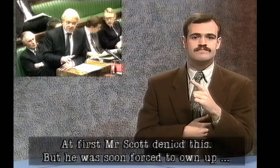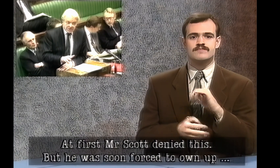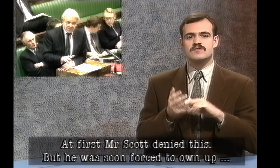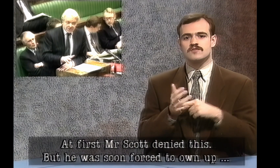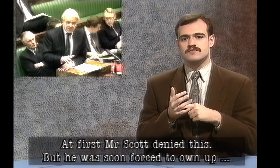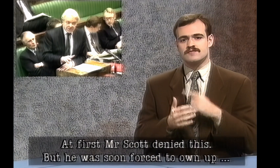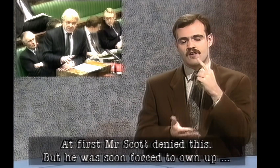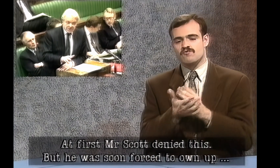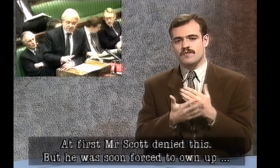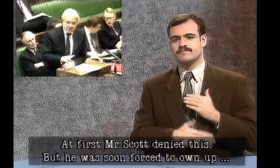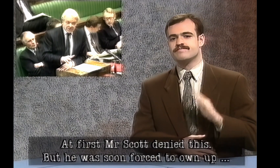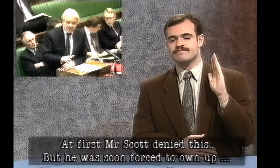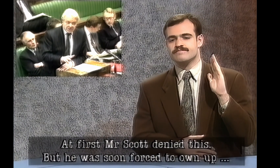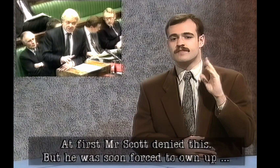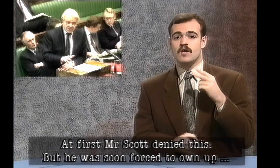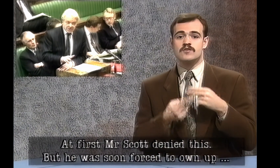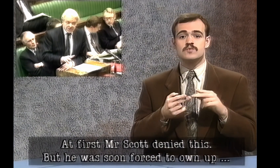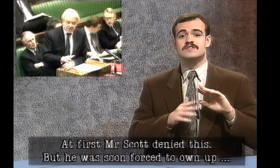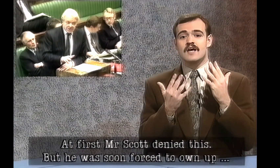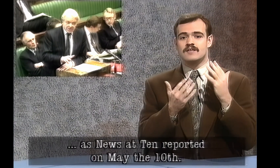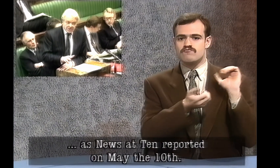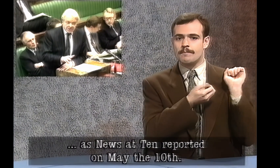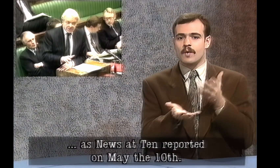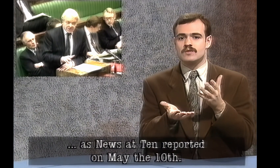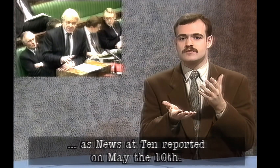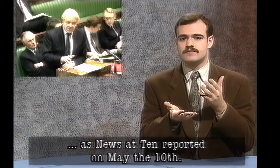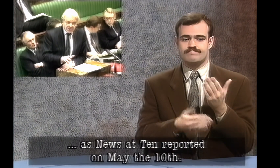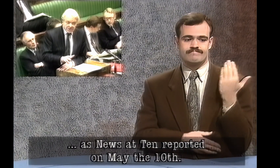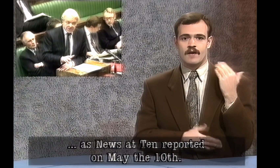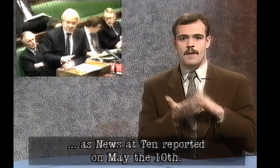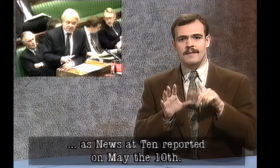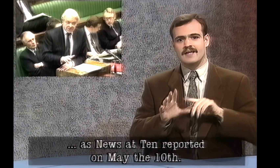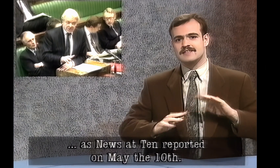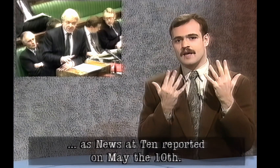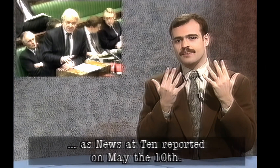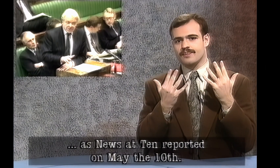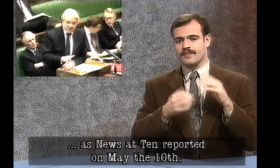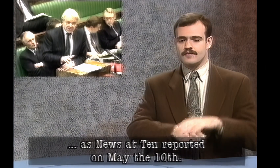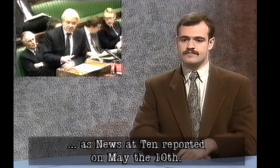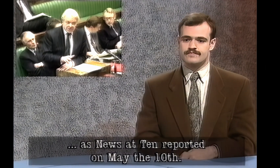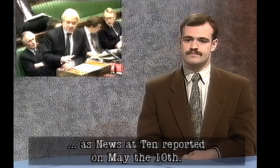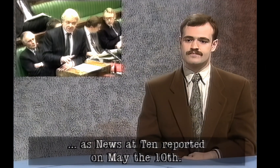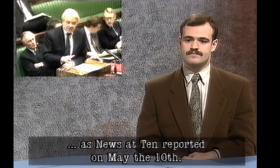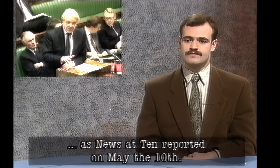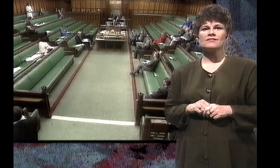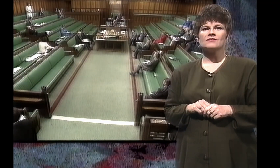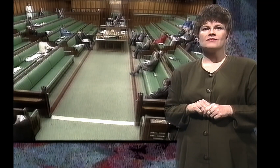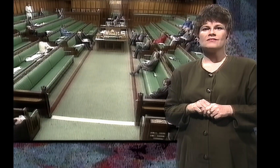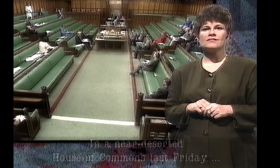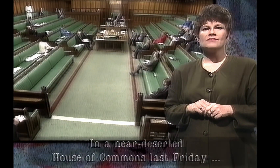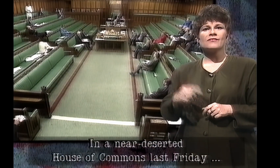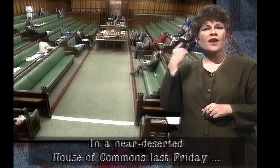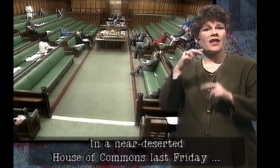denied this, but very quickly he was forced to own up, as News at 10 reported on May the 10th.